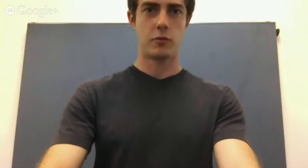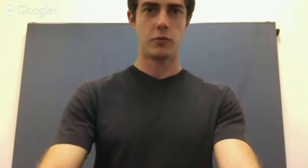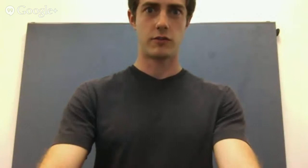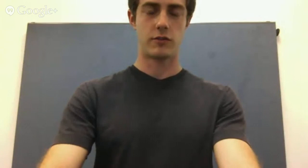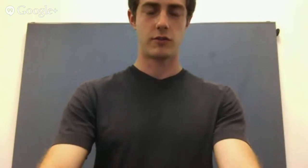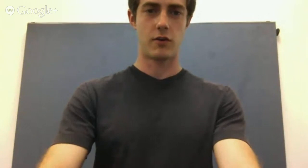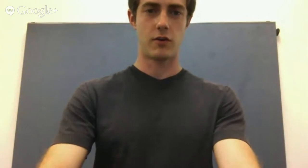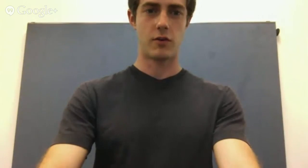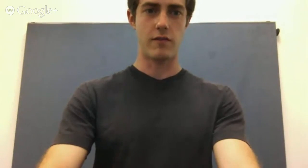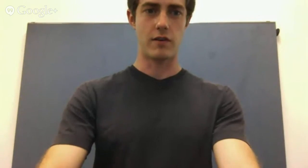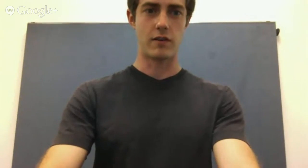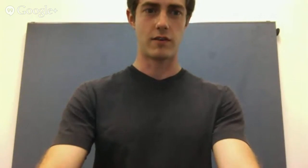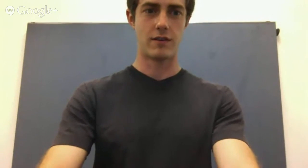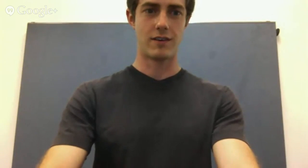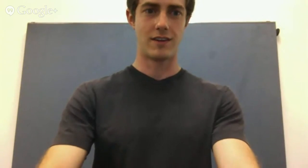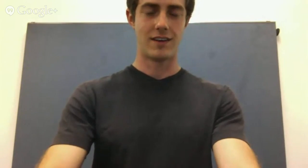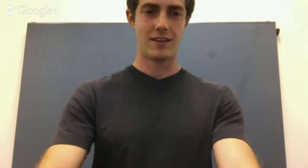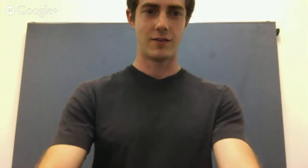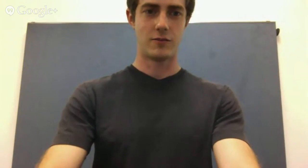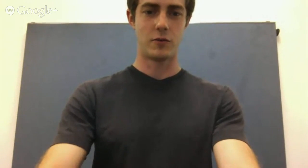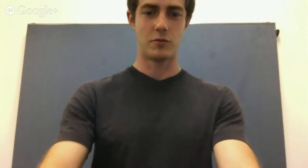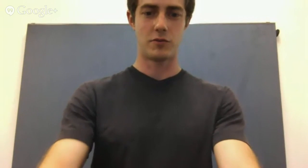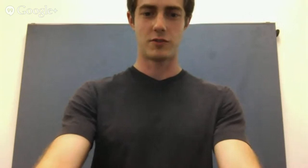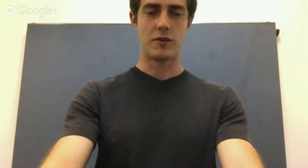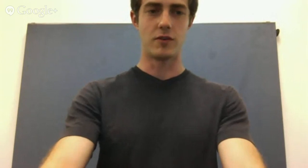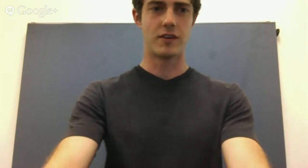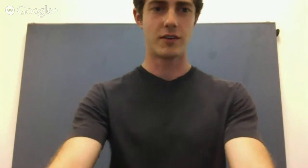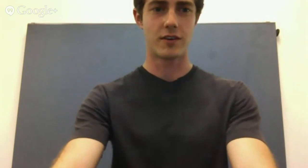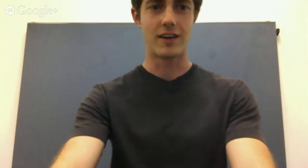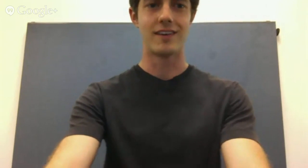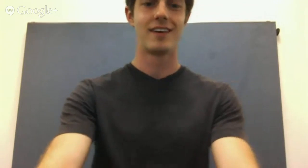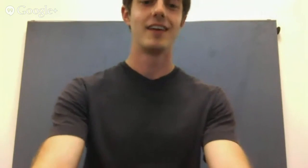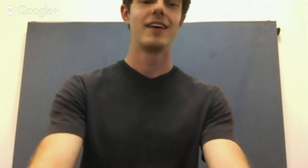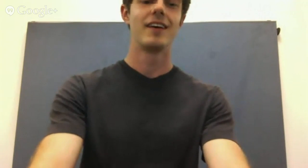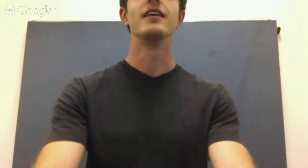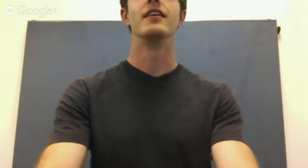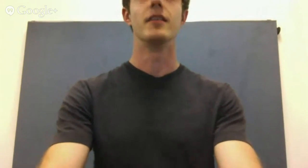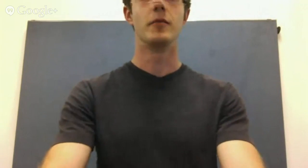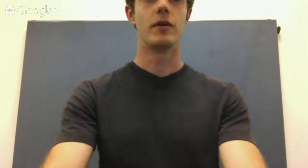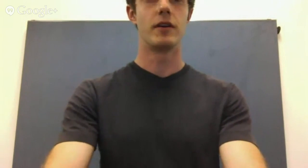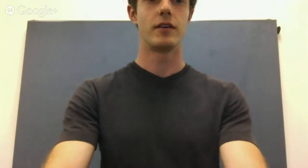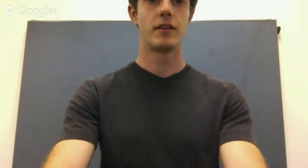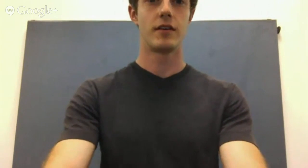Facebook is so heavy. There's so much to load. Okay.